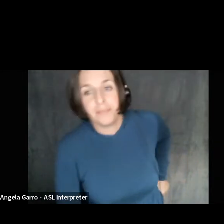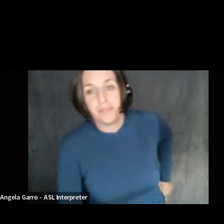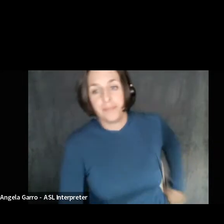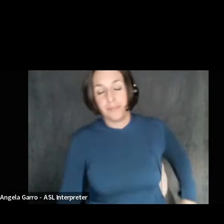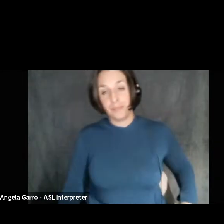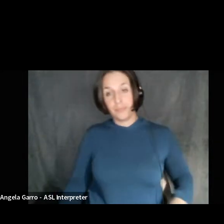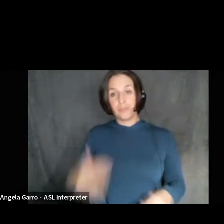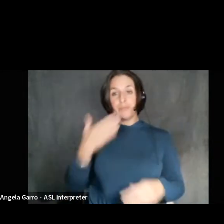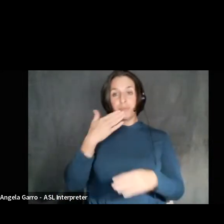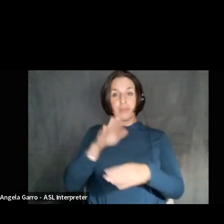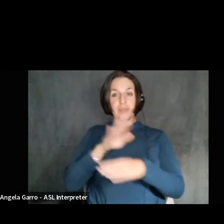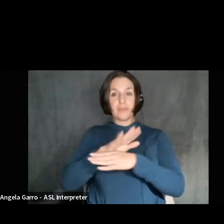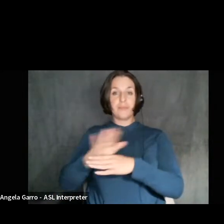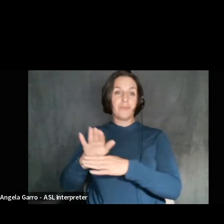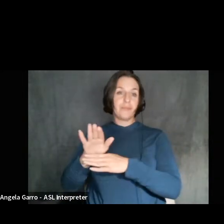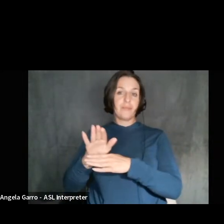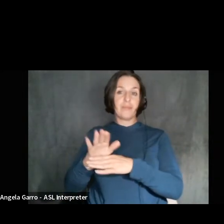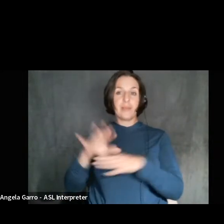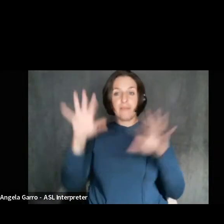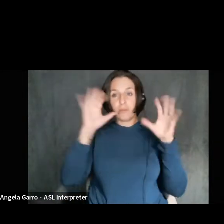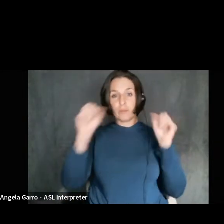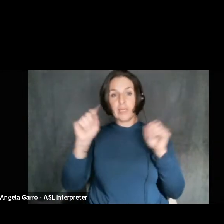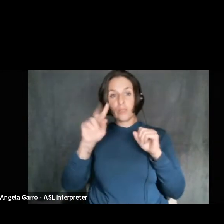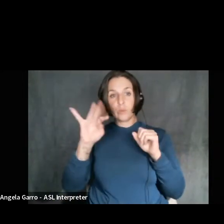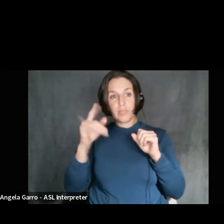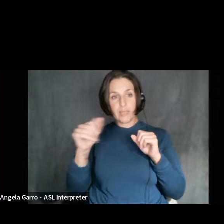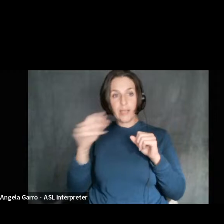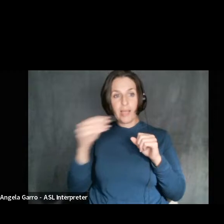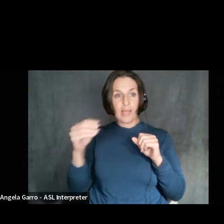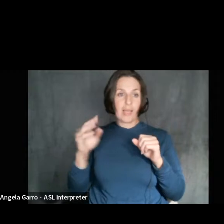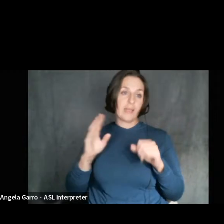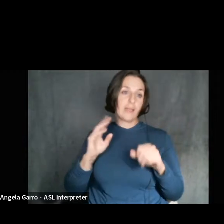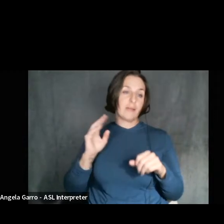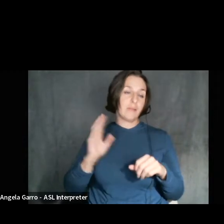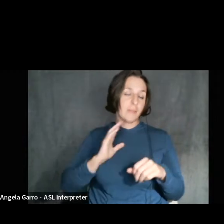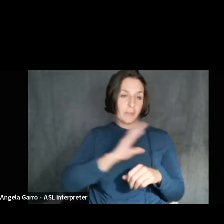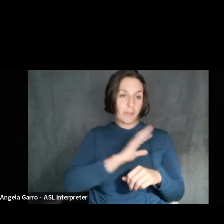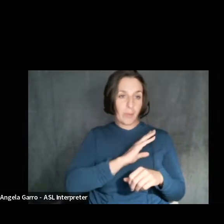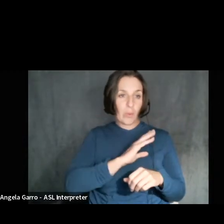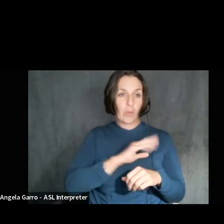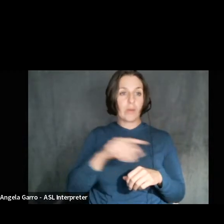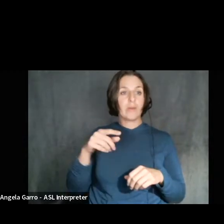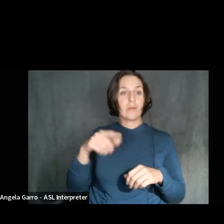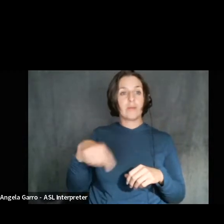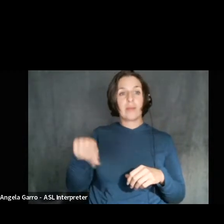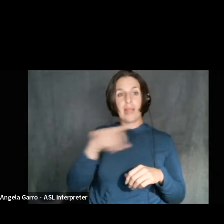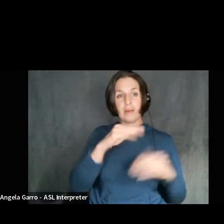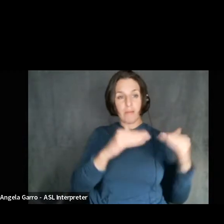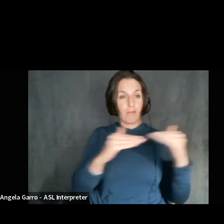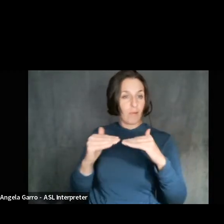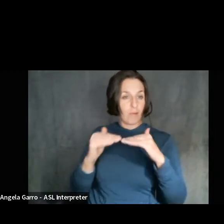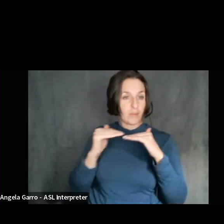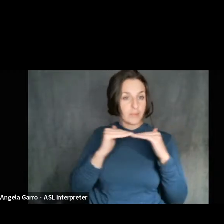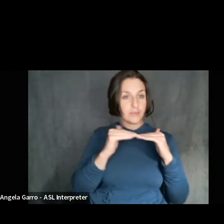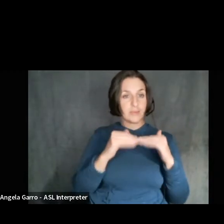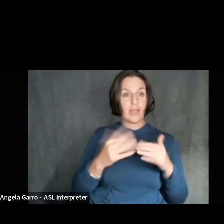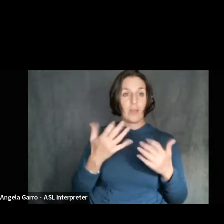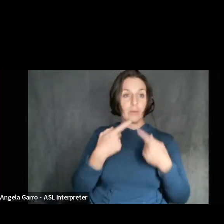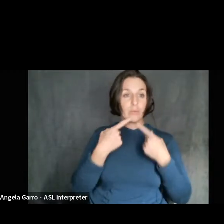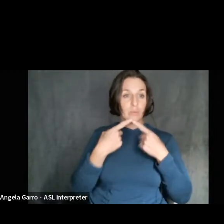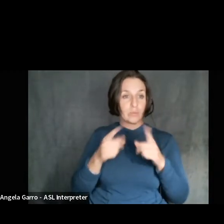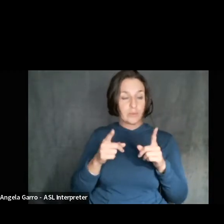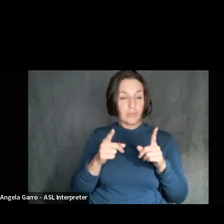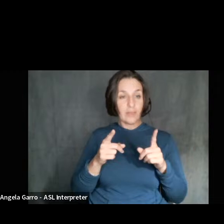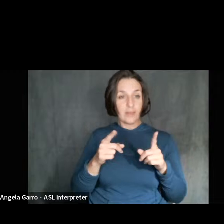Good evening, President Zuniga, members of the board, district cabinet, and esteemed colleagues. I just wanted to say a very